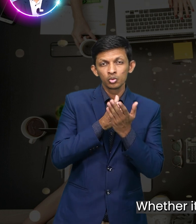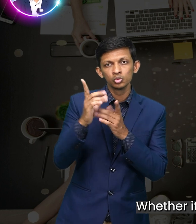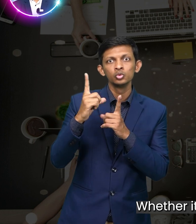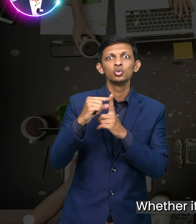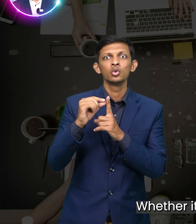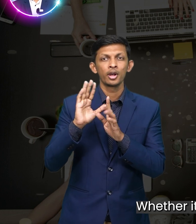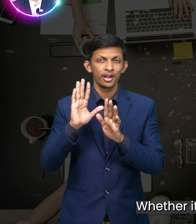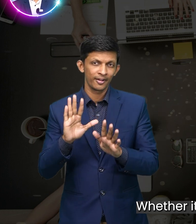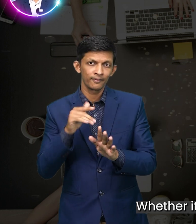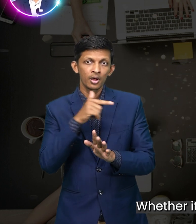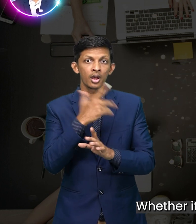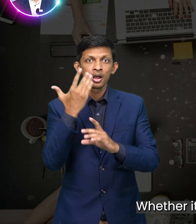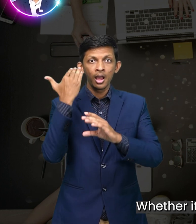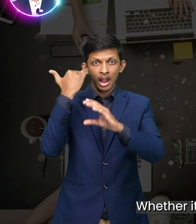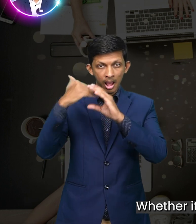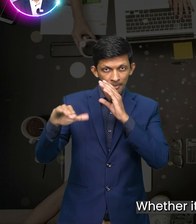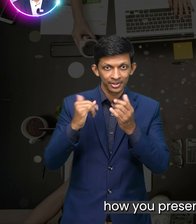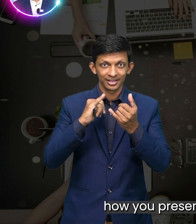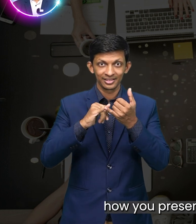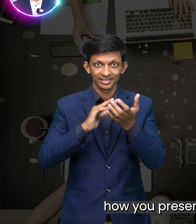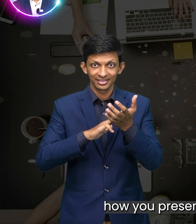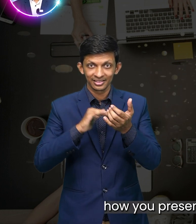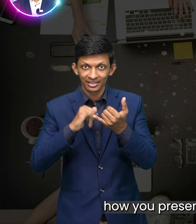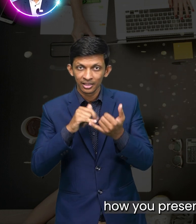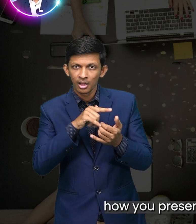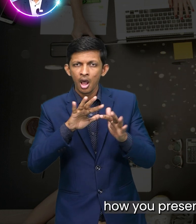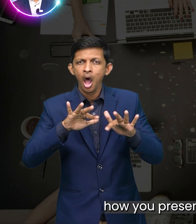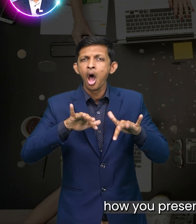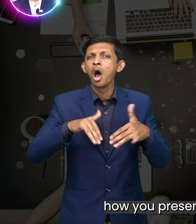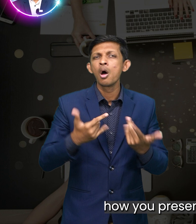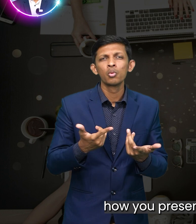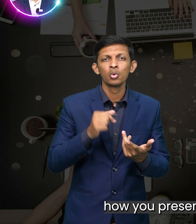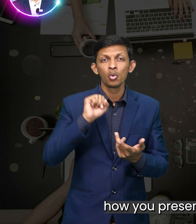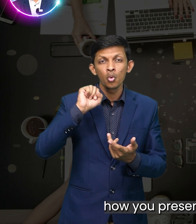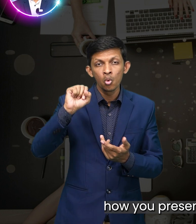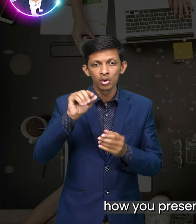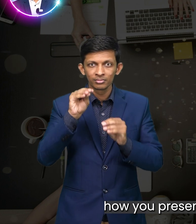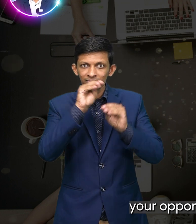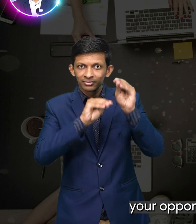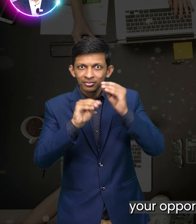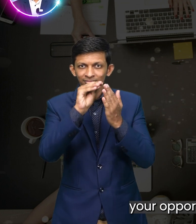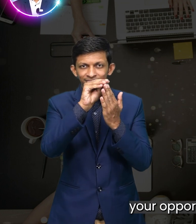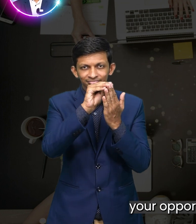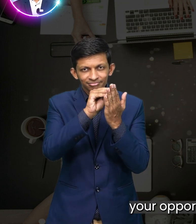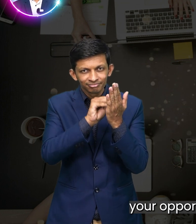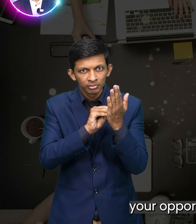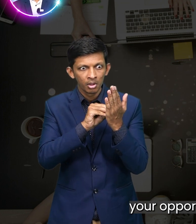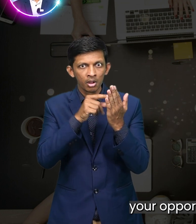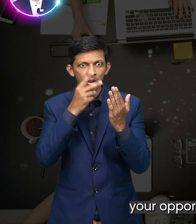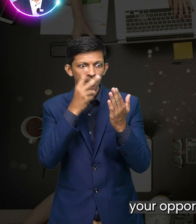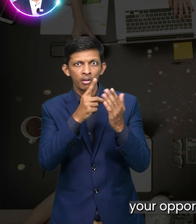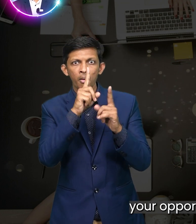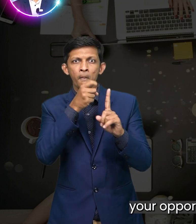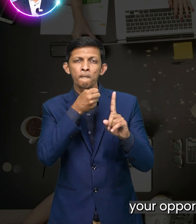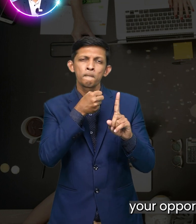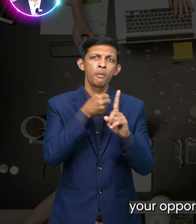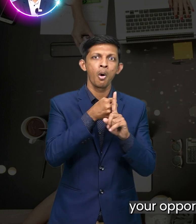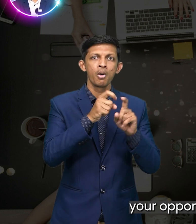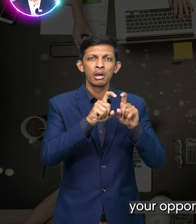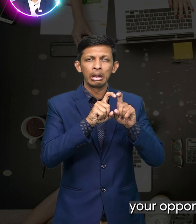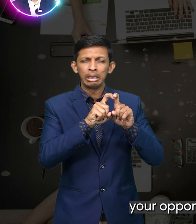Whether it's through email or SMS, how you present your messages can impact your opportunities